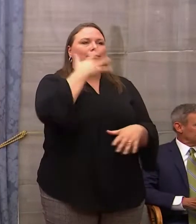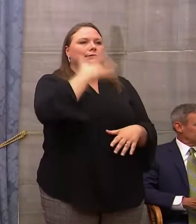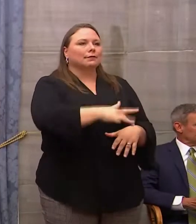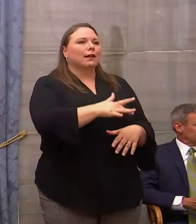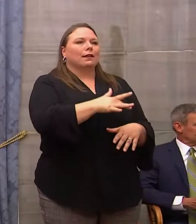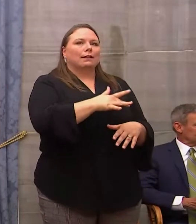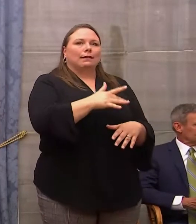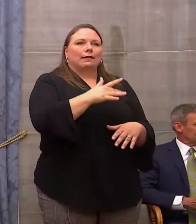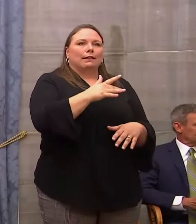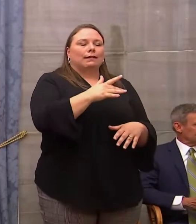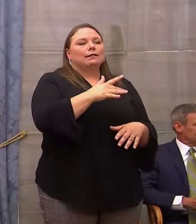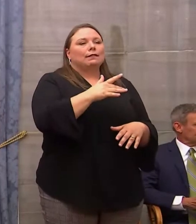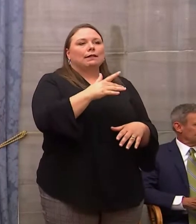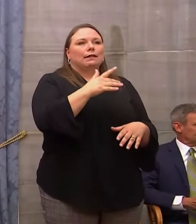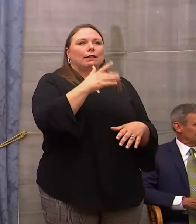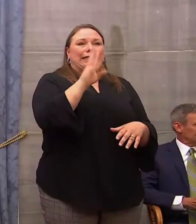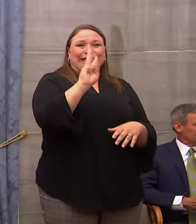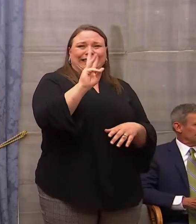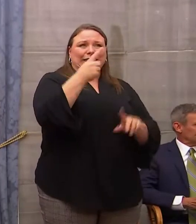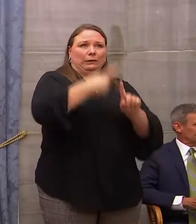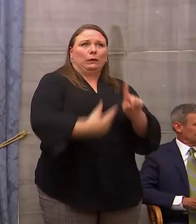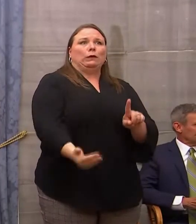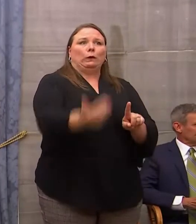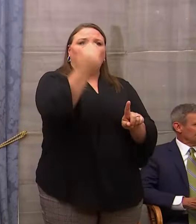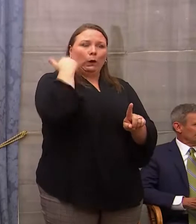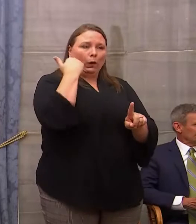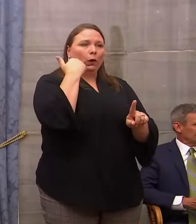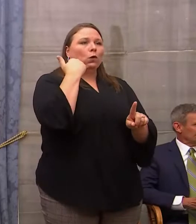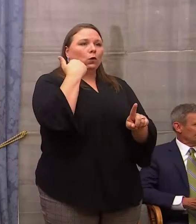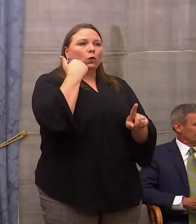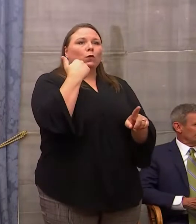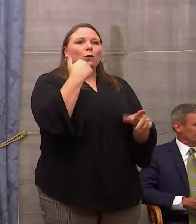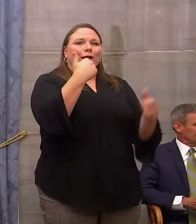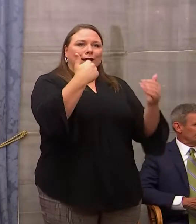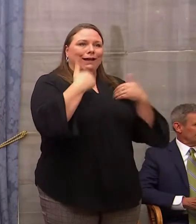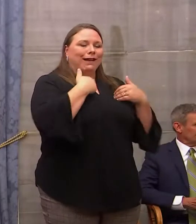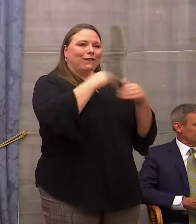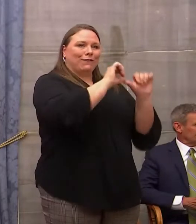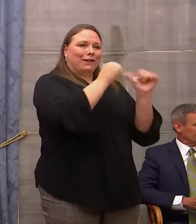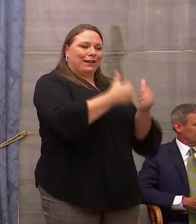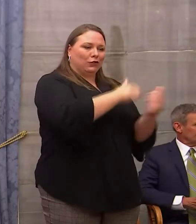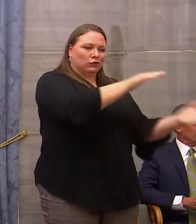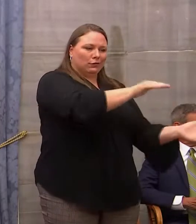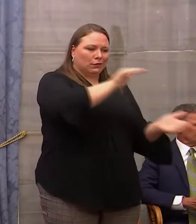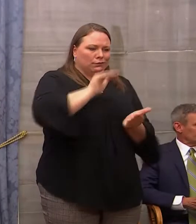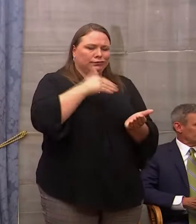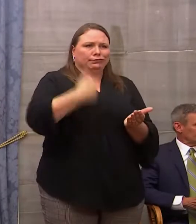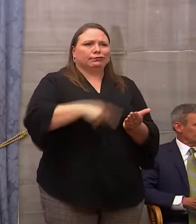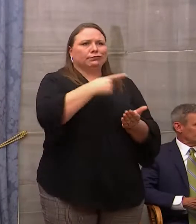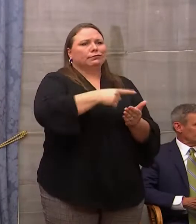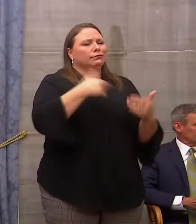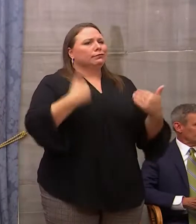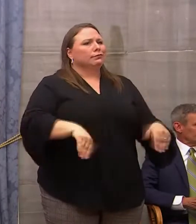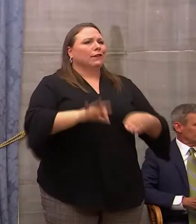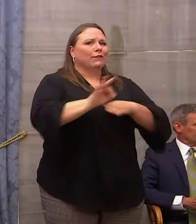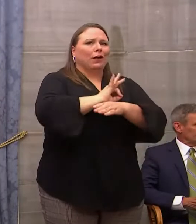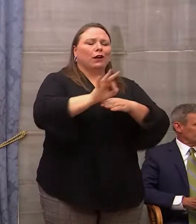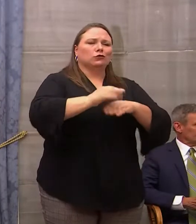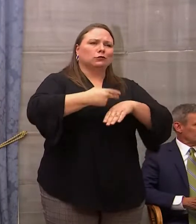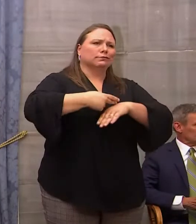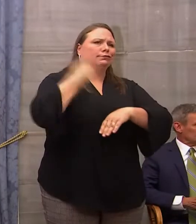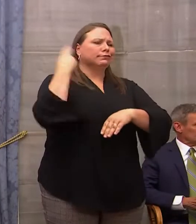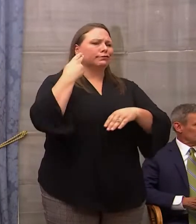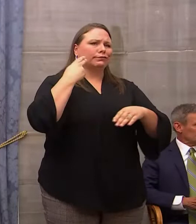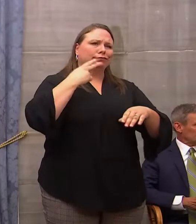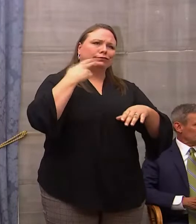fortune 16 months ago of inheriting an agency that is so high functioning and just